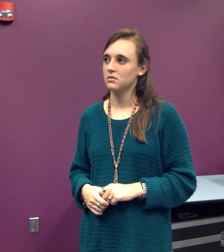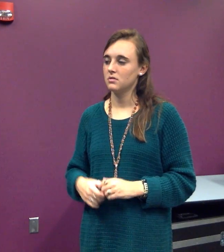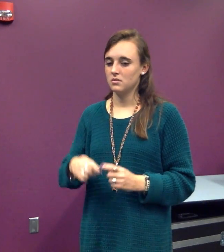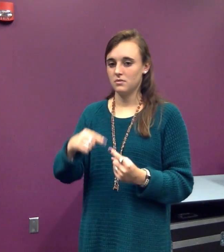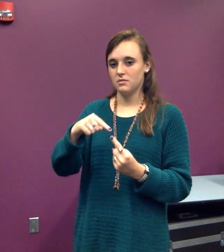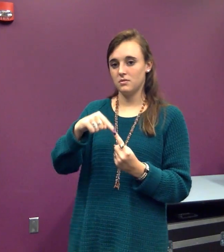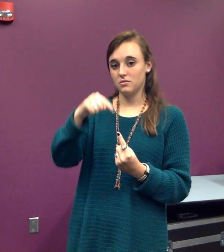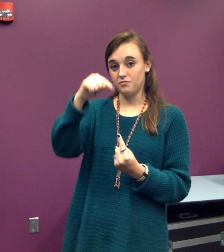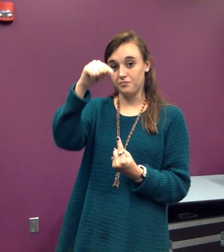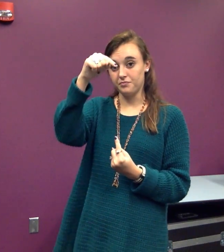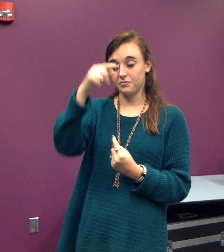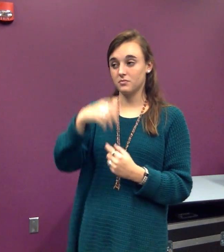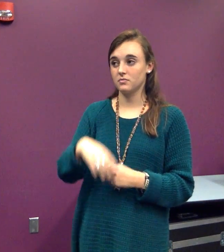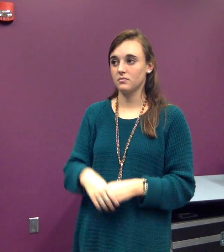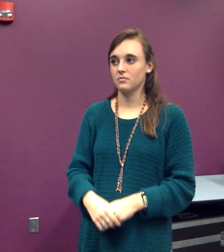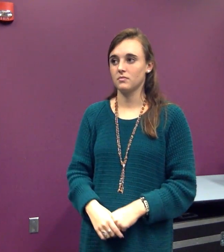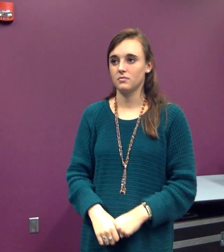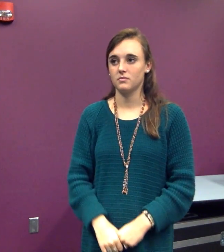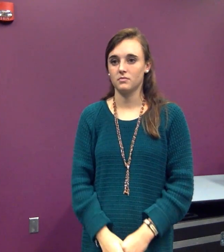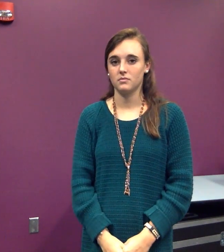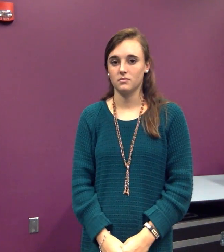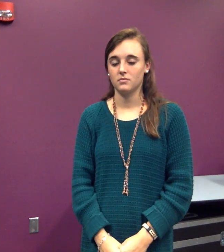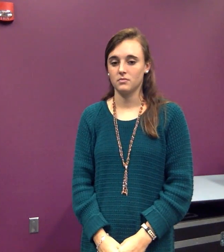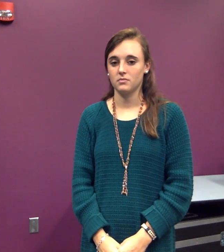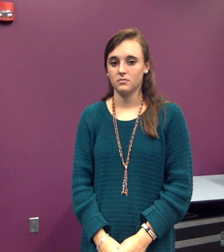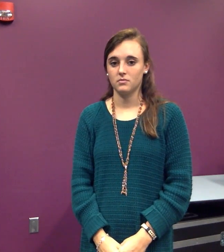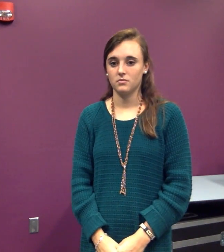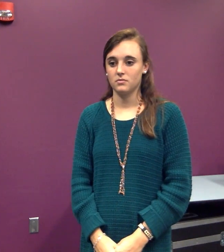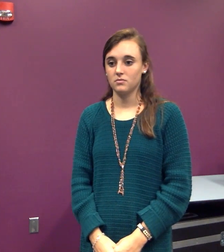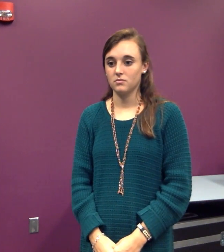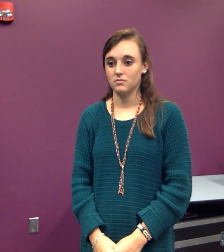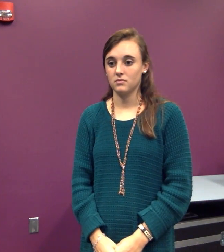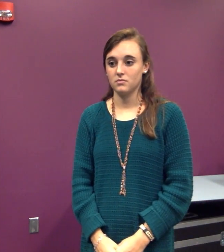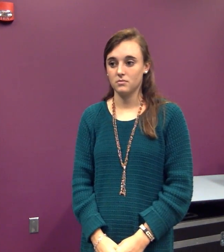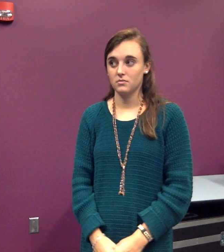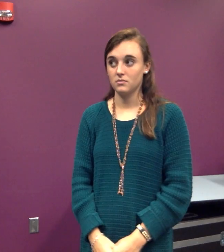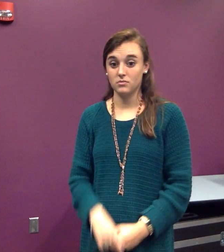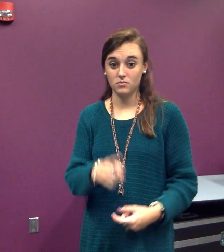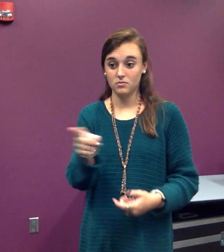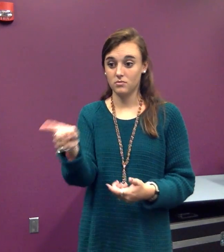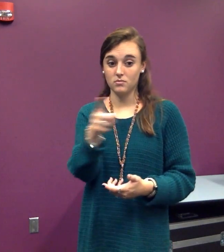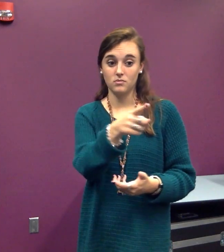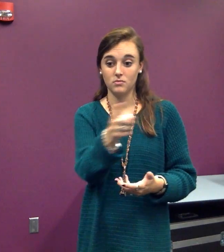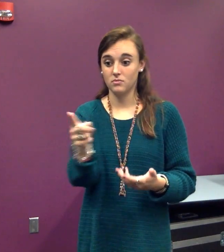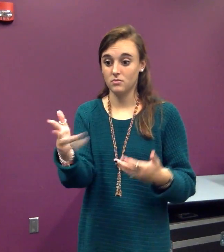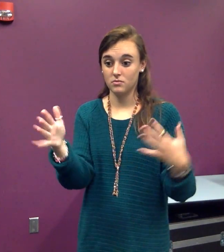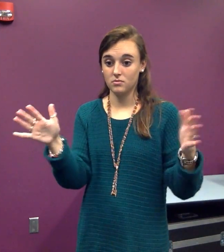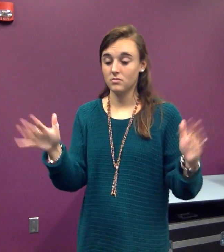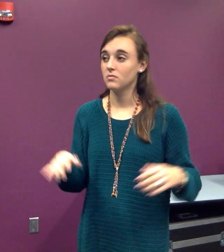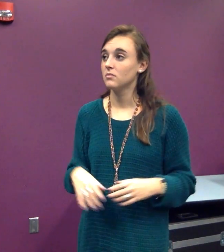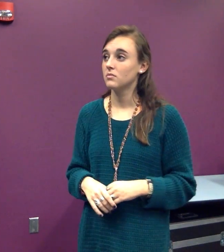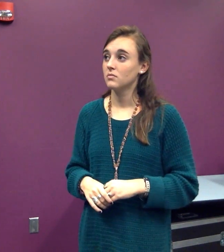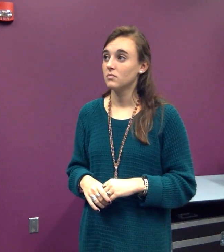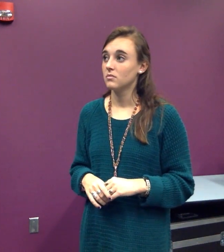Okay. Has everyone done that? All 3 squares now have a line coming down